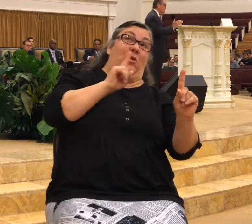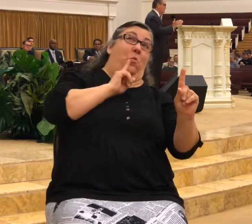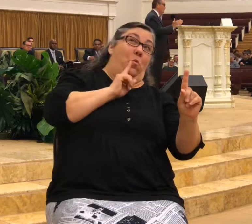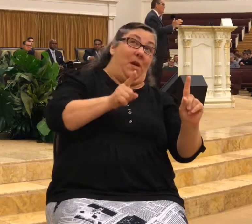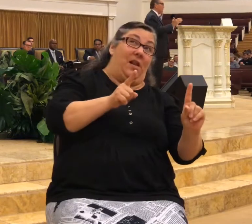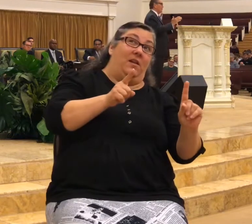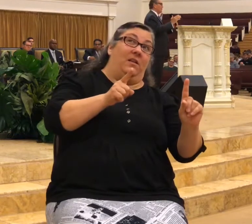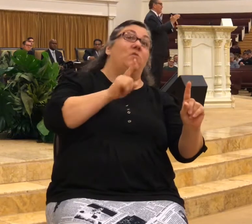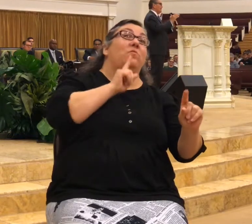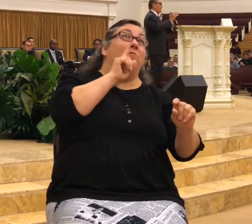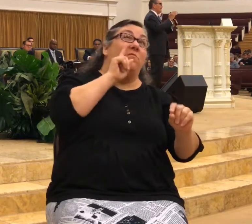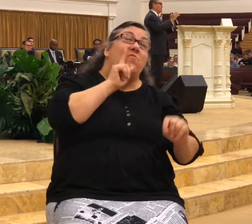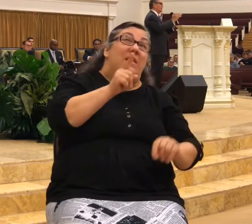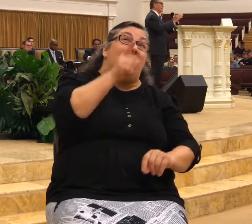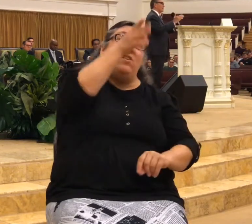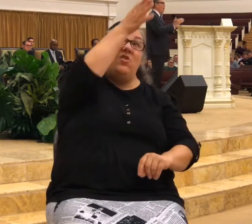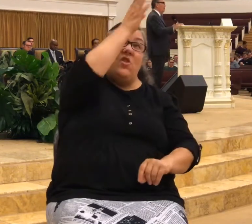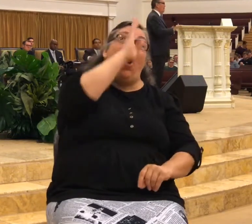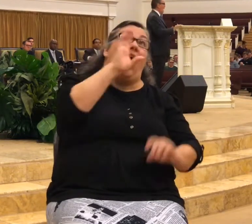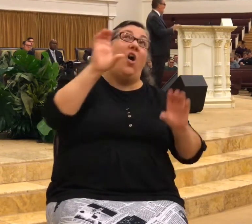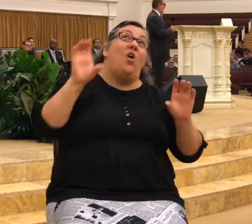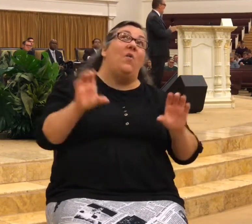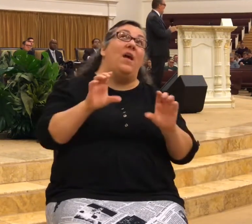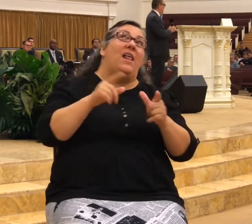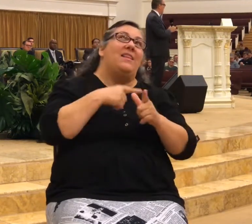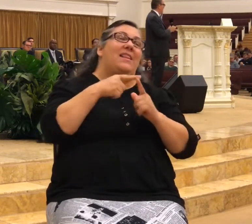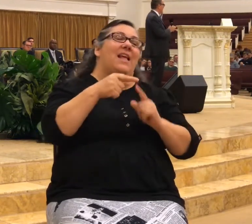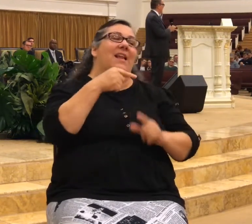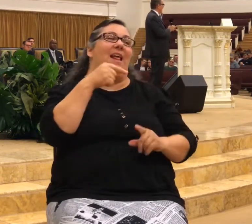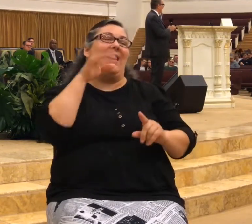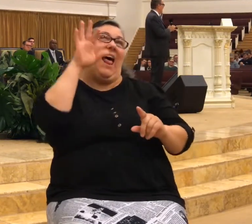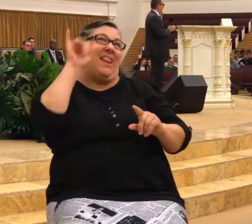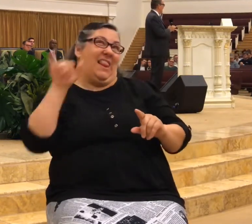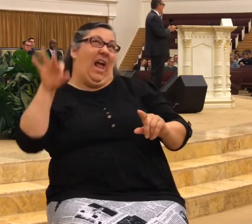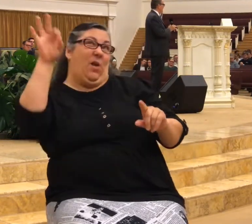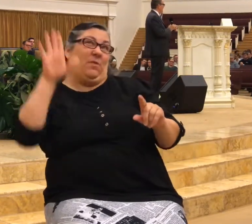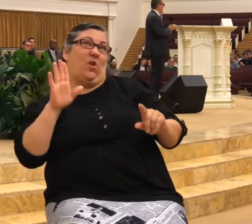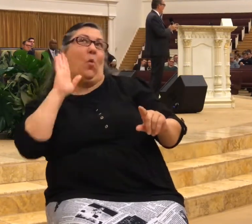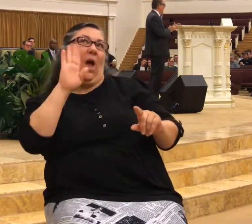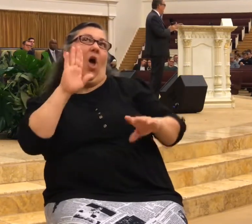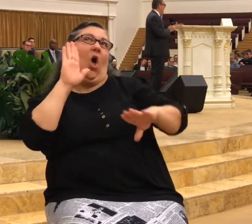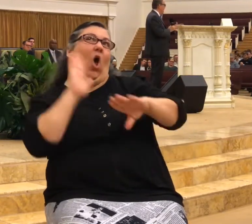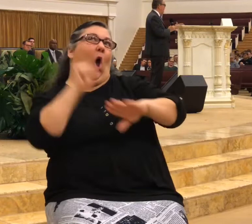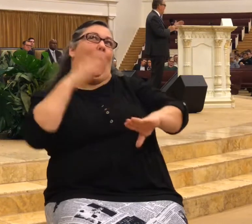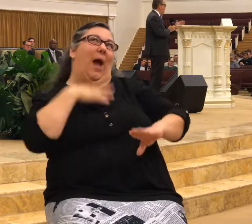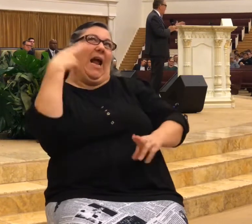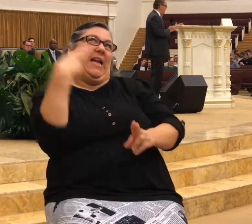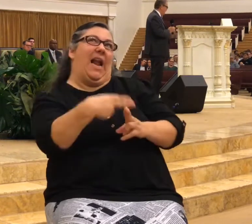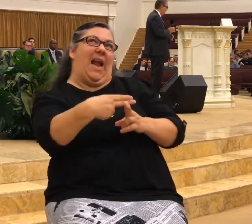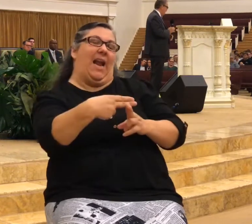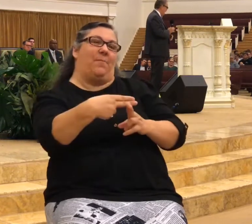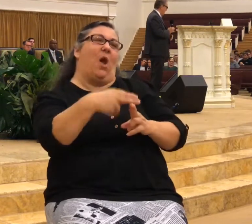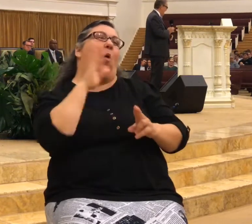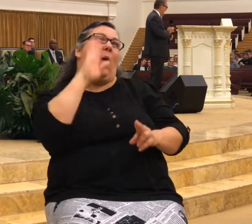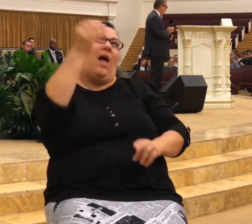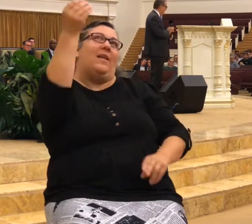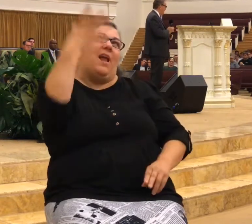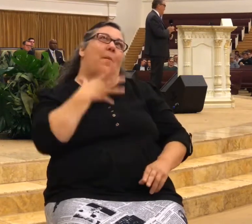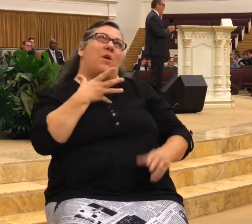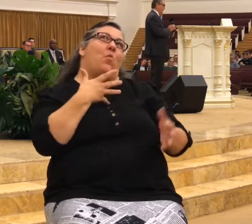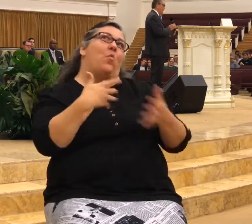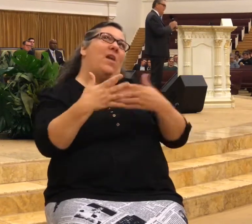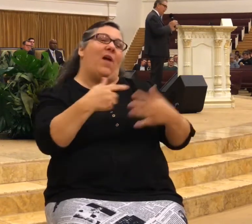God, then he's going to call my name, and he's going to tell me what I'm thinking right